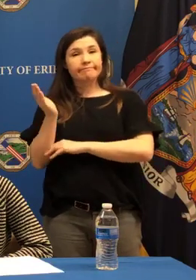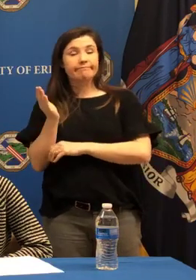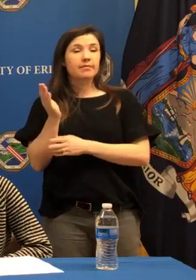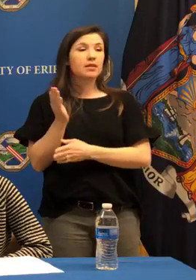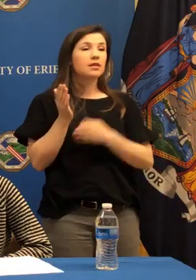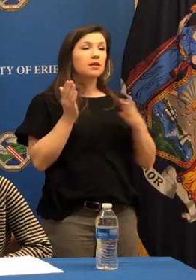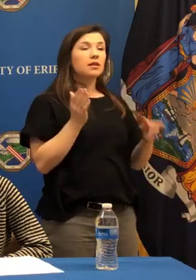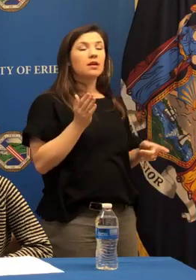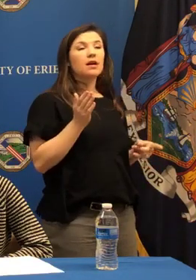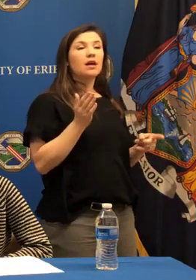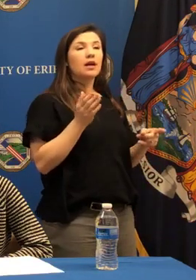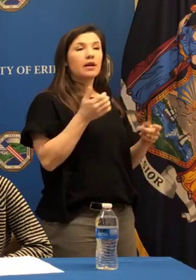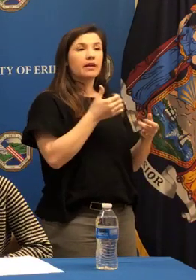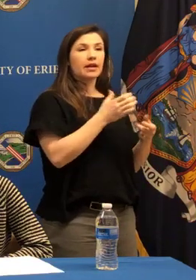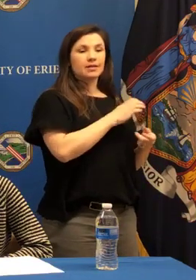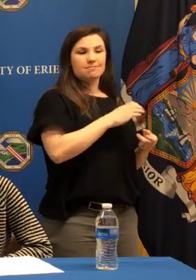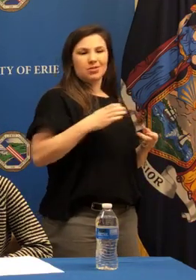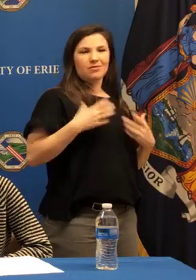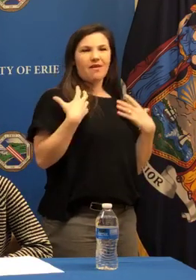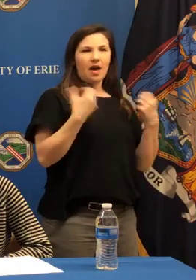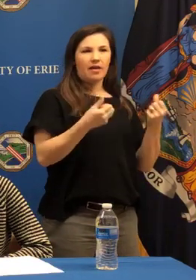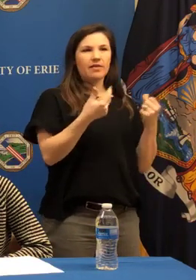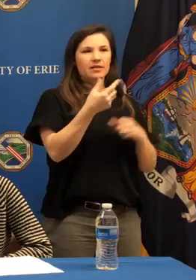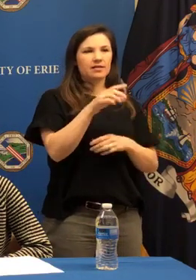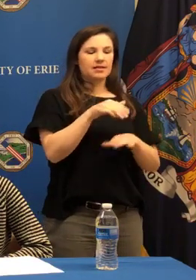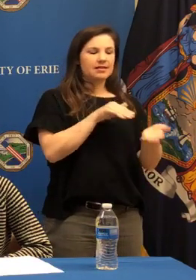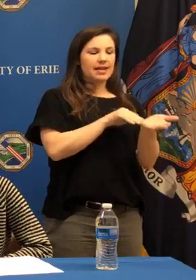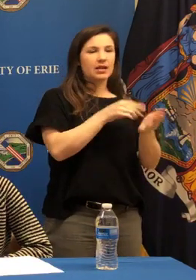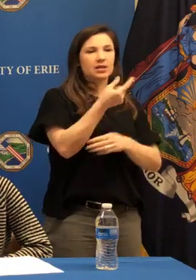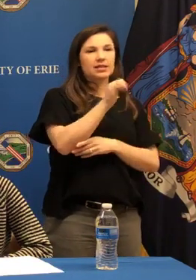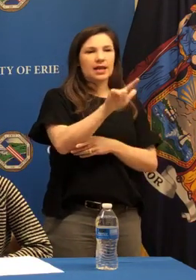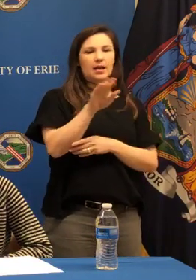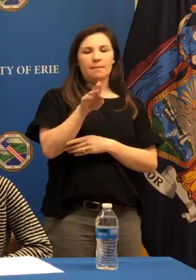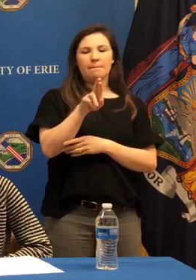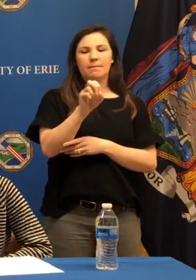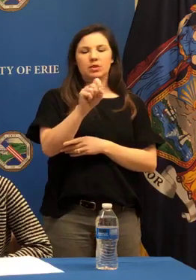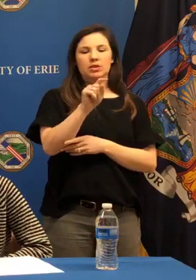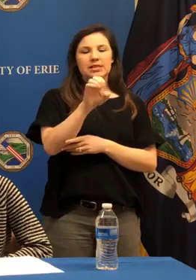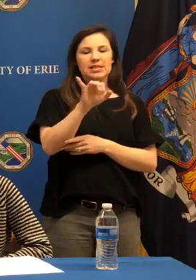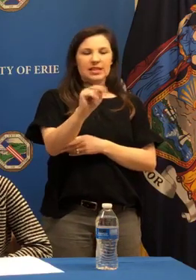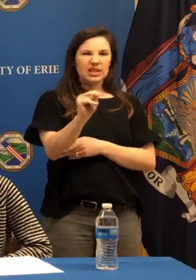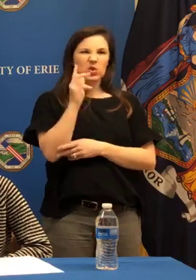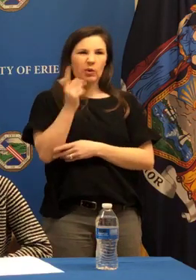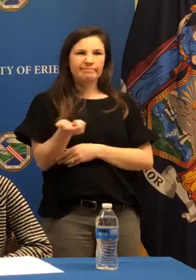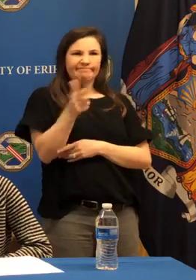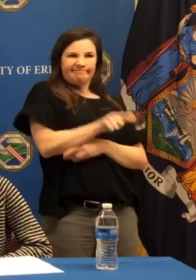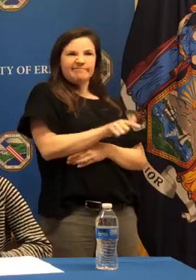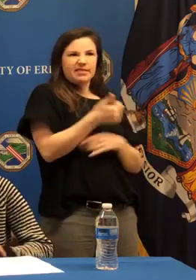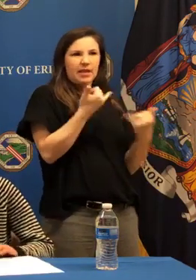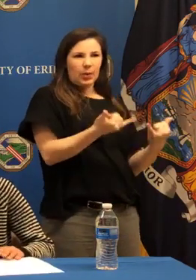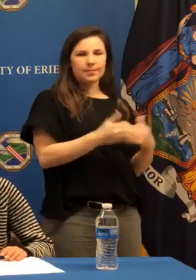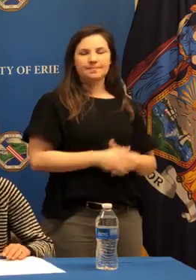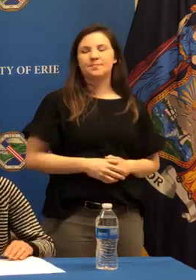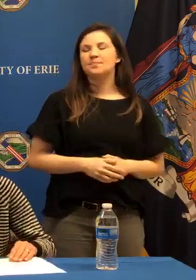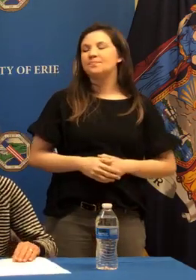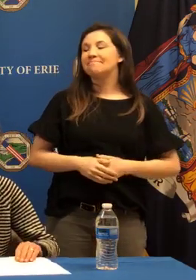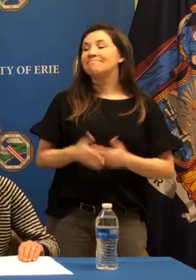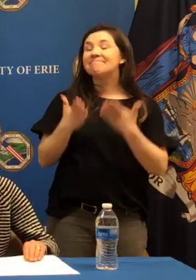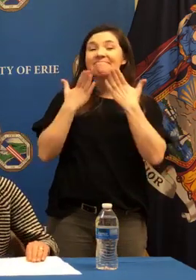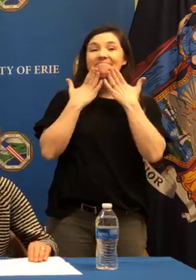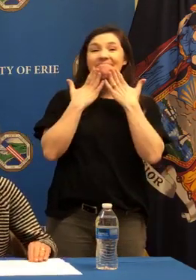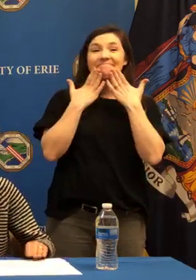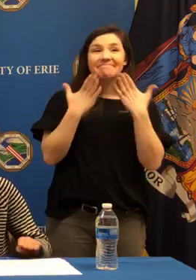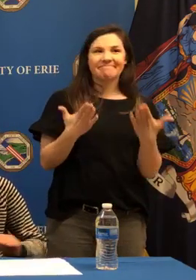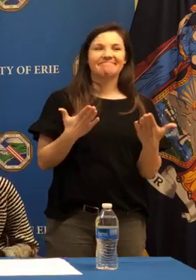from our Commissioner of Health, Dr. Gail Burstein, and I will turn that over to her now. Thank you.